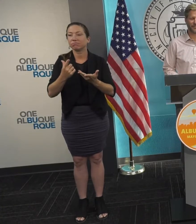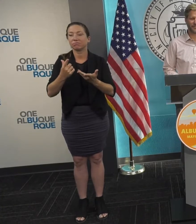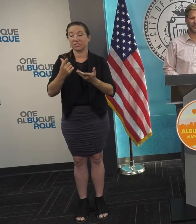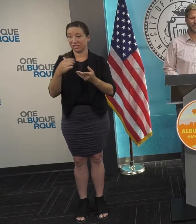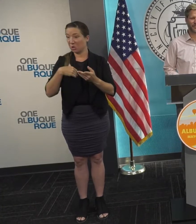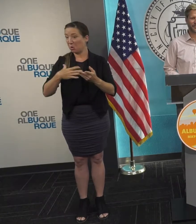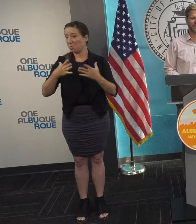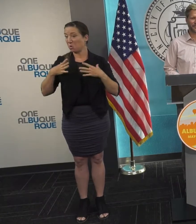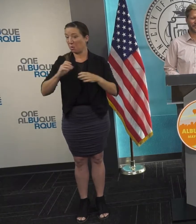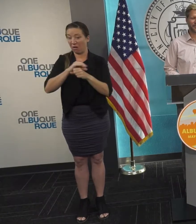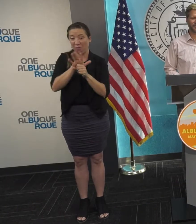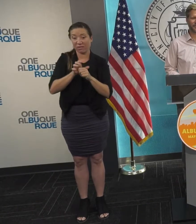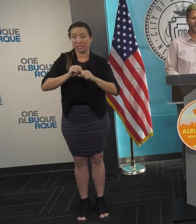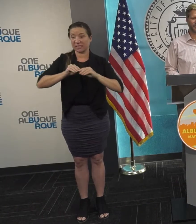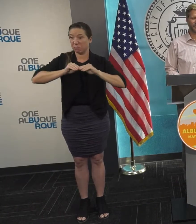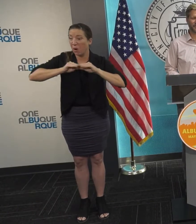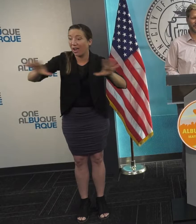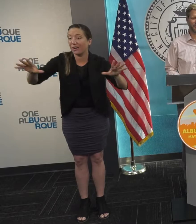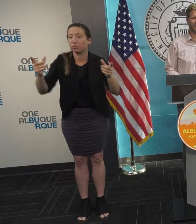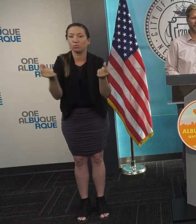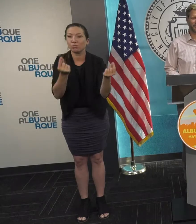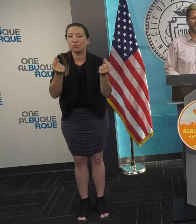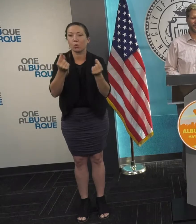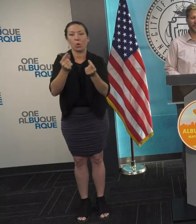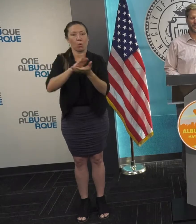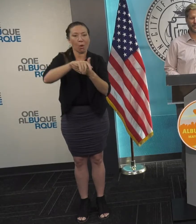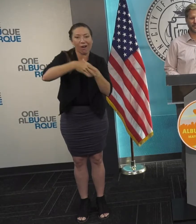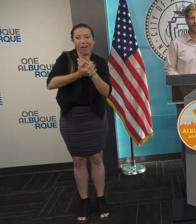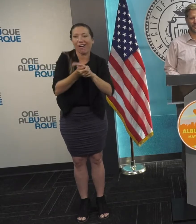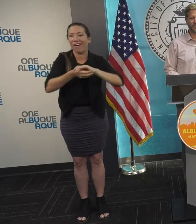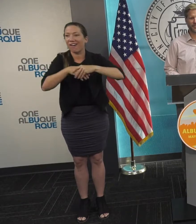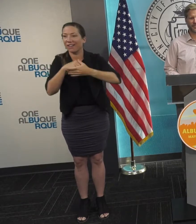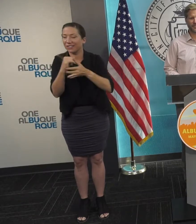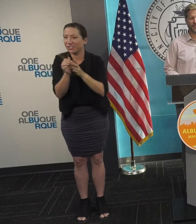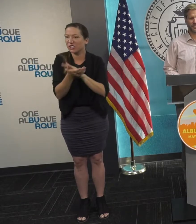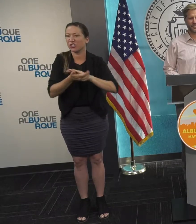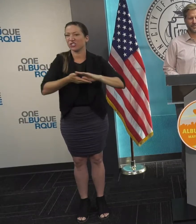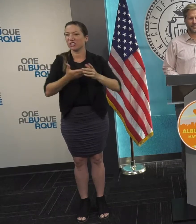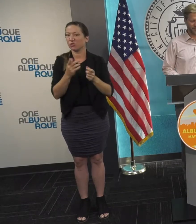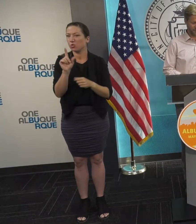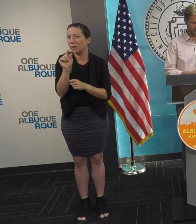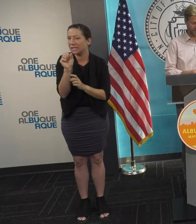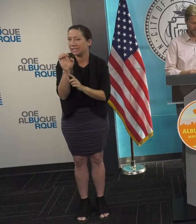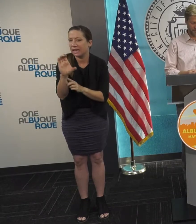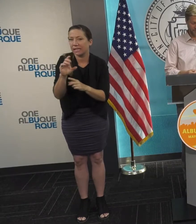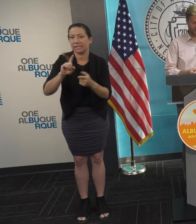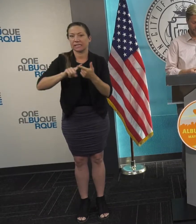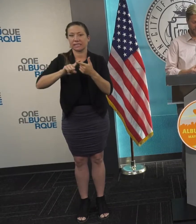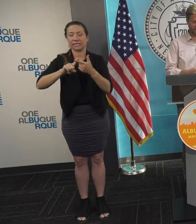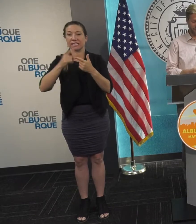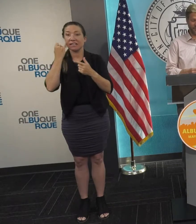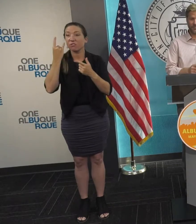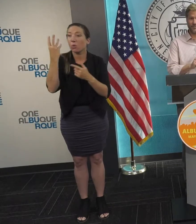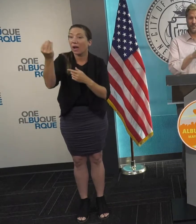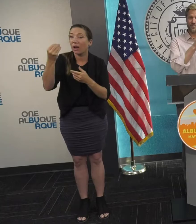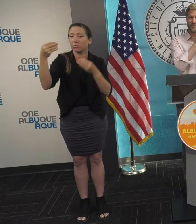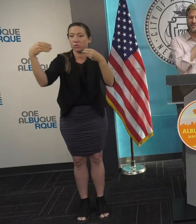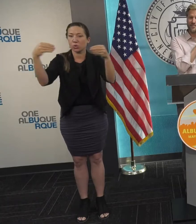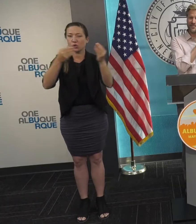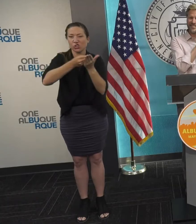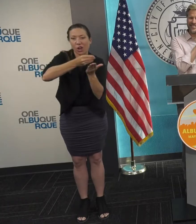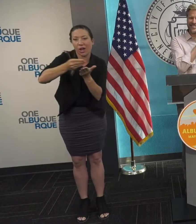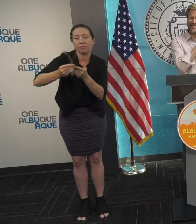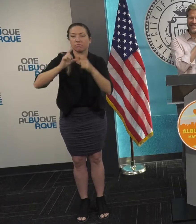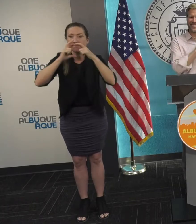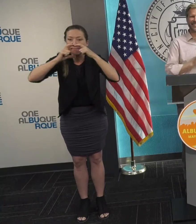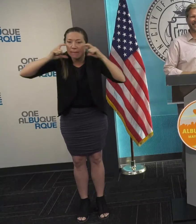seconds. Staying 6 feet apart from everyone. You can wear a mask when you go shopping at the grocery store or to get gas